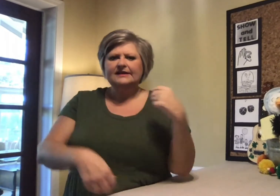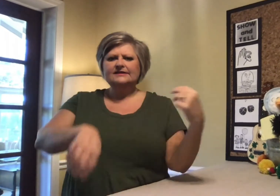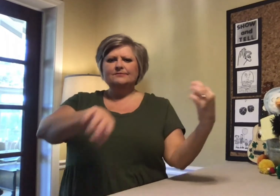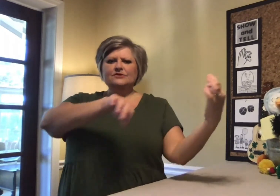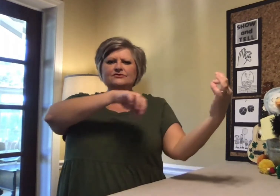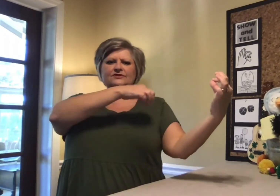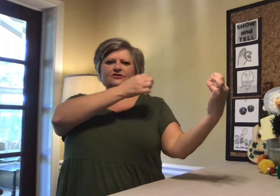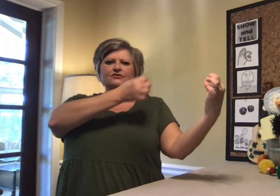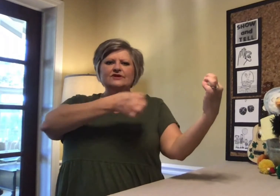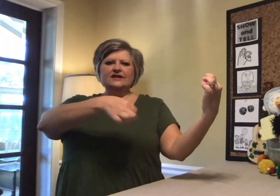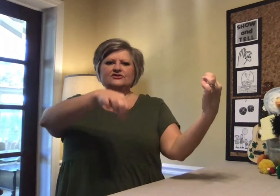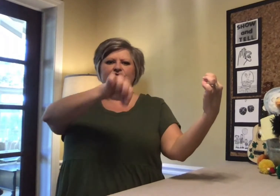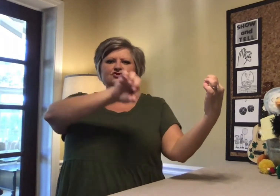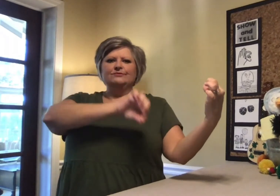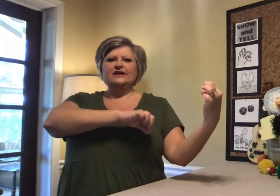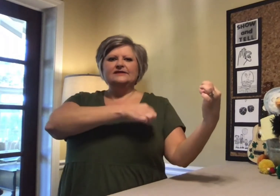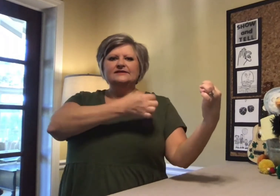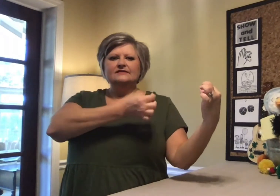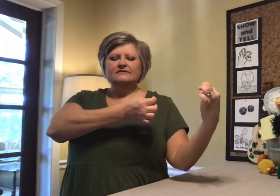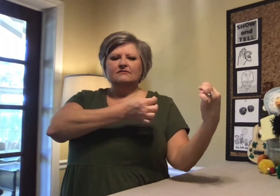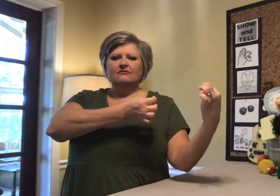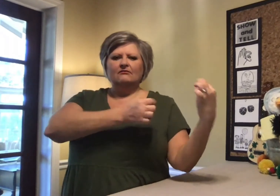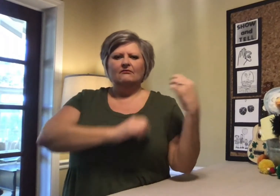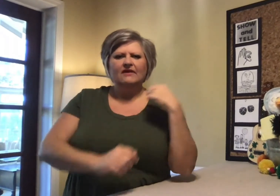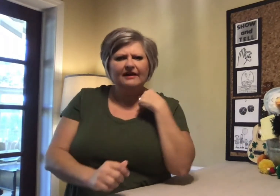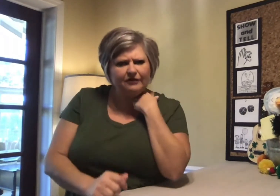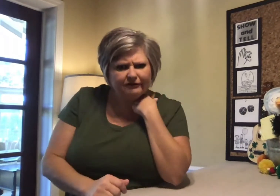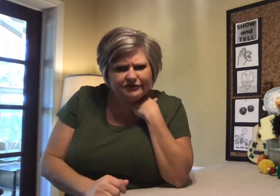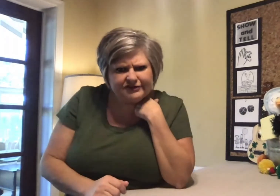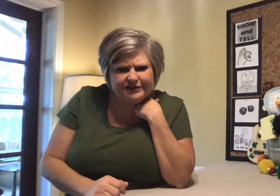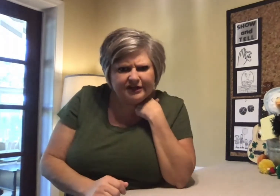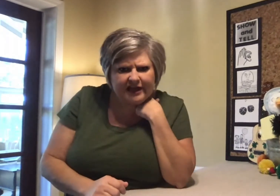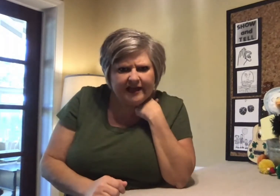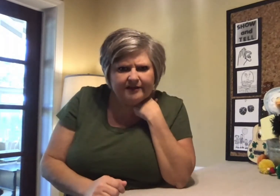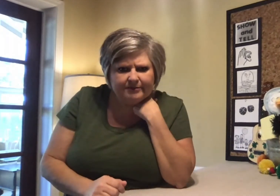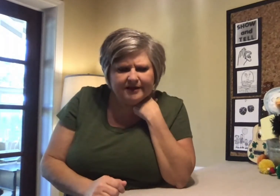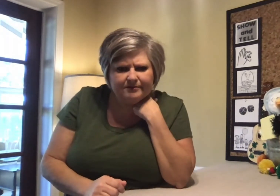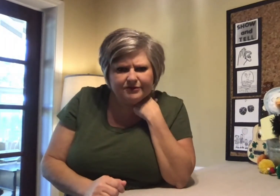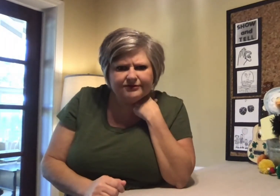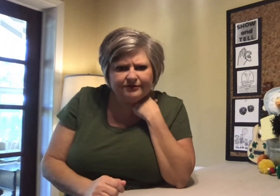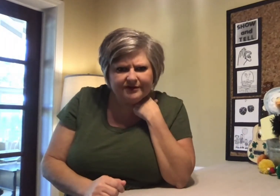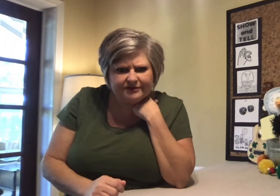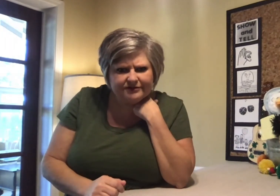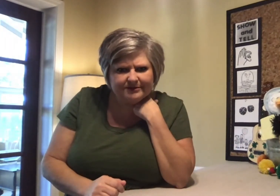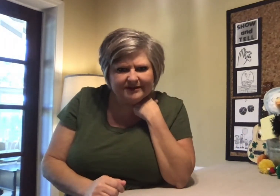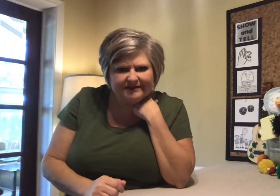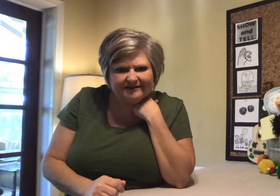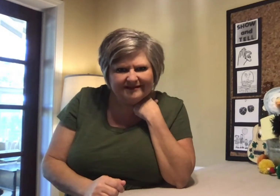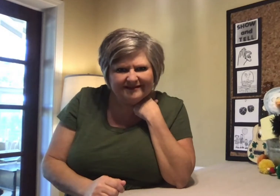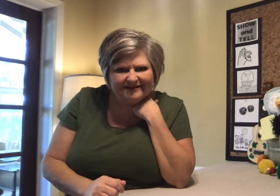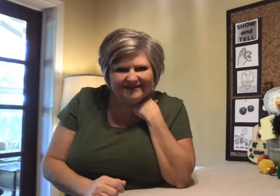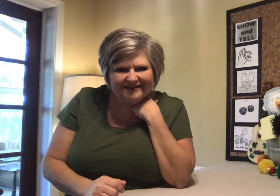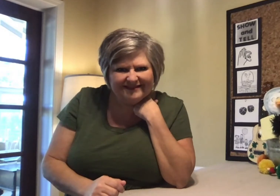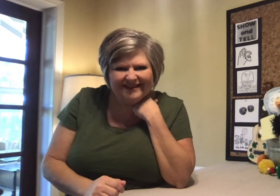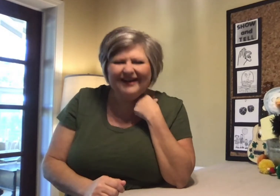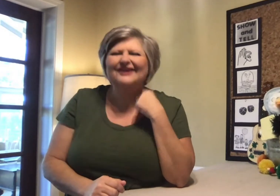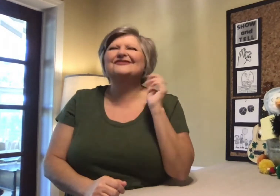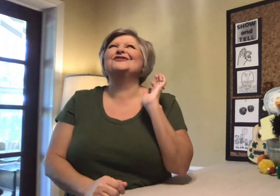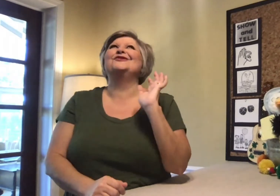a musical instrument. Have you ever seen a cat play a musical instrument? Of